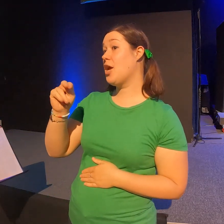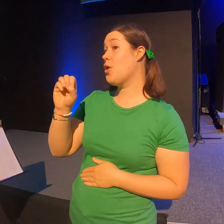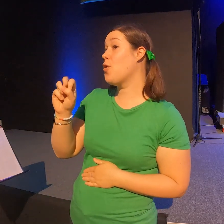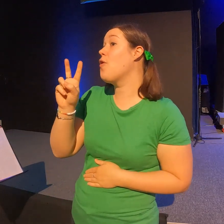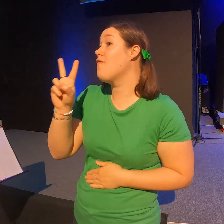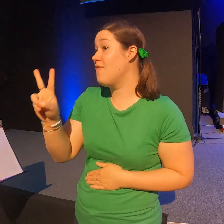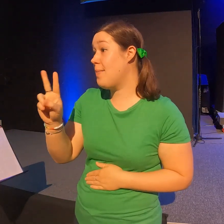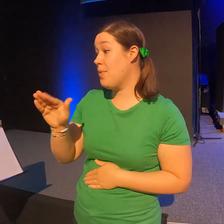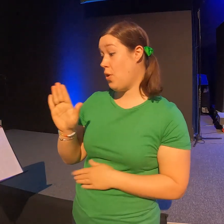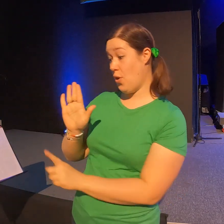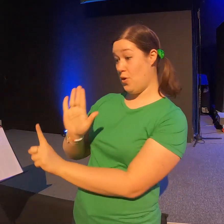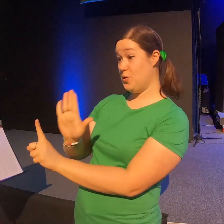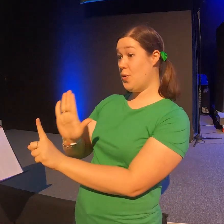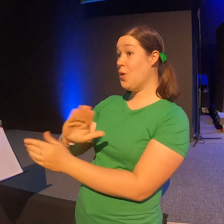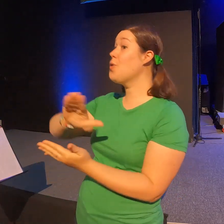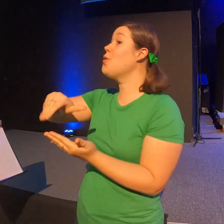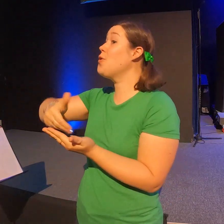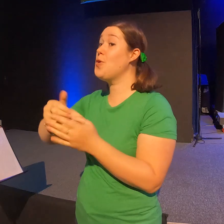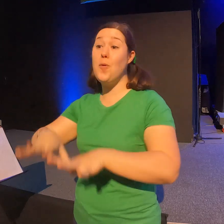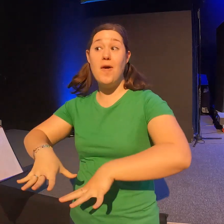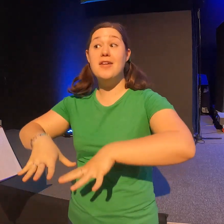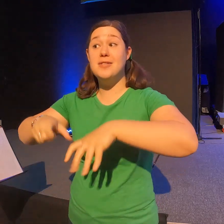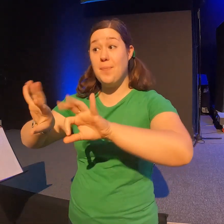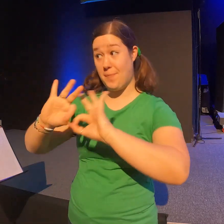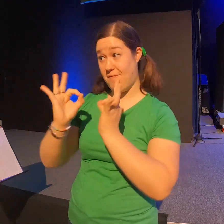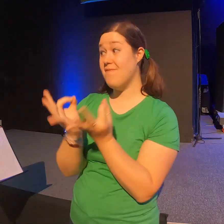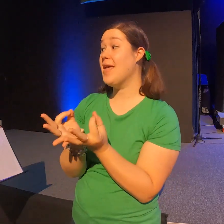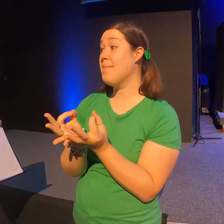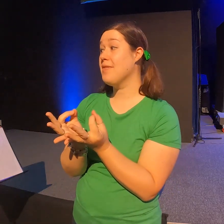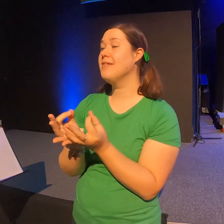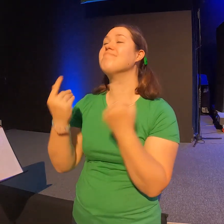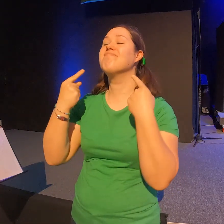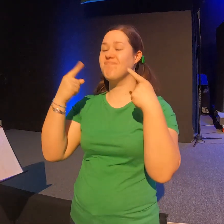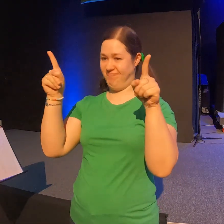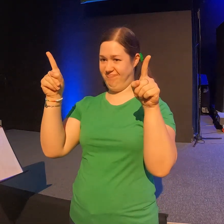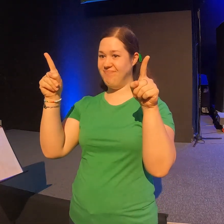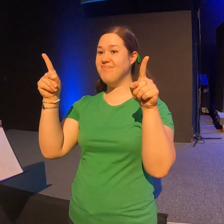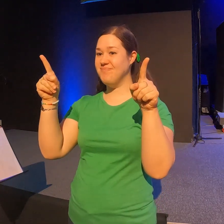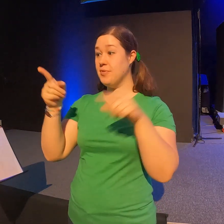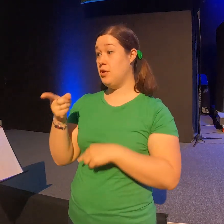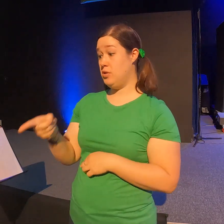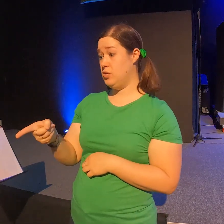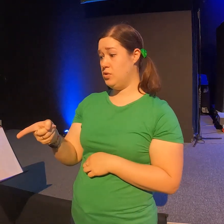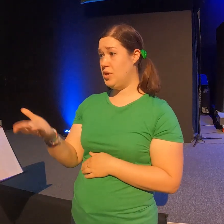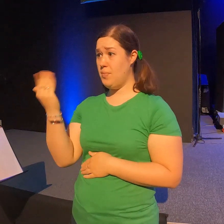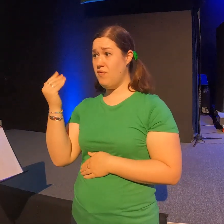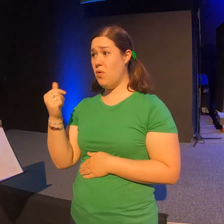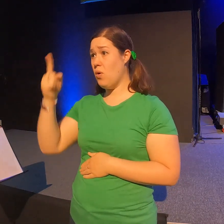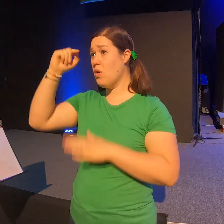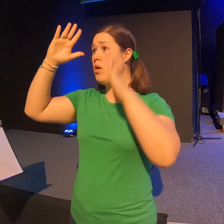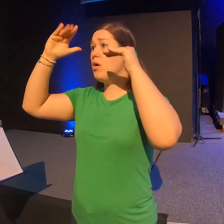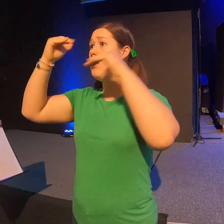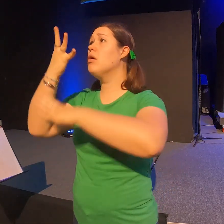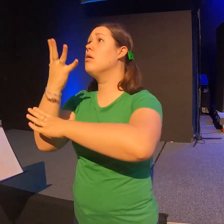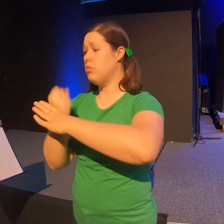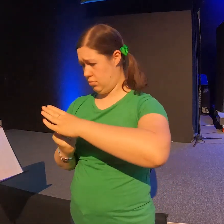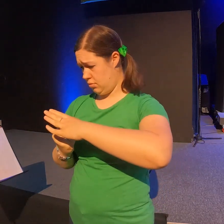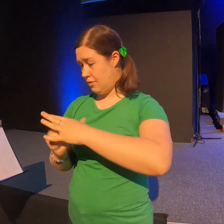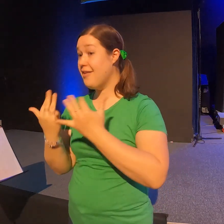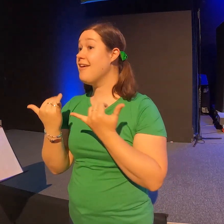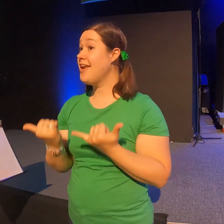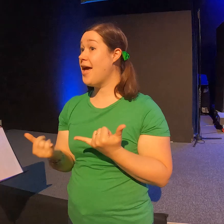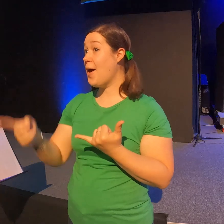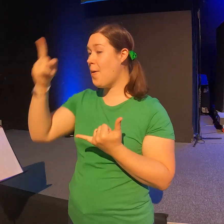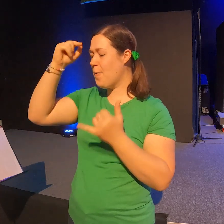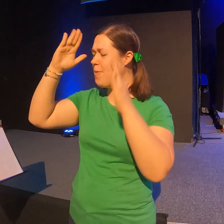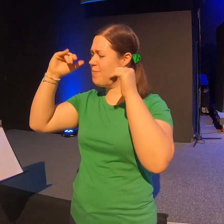was finalized. She went from being hopeless to hopeful. And that is what we are there to do each